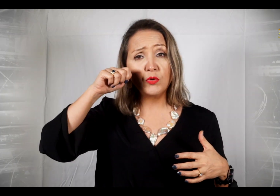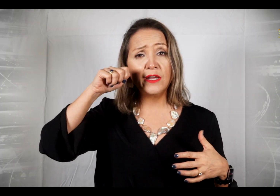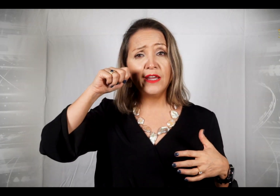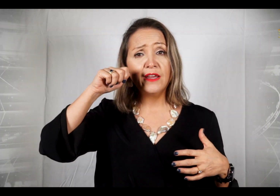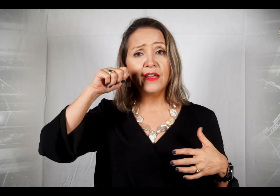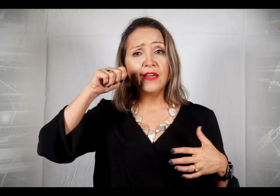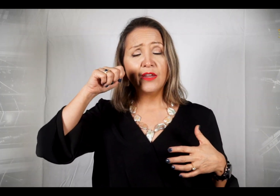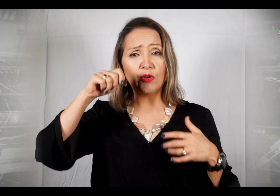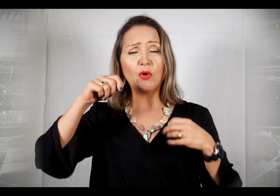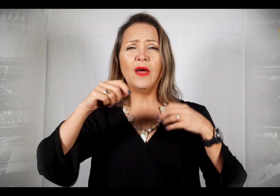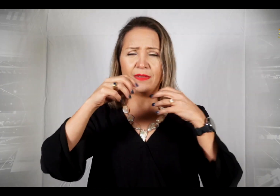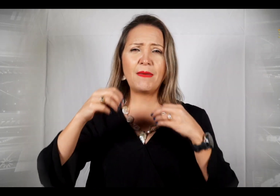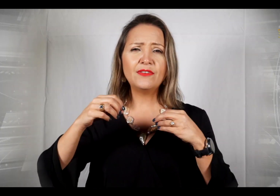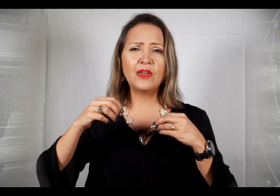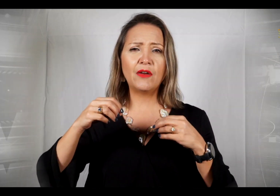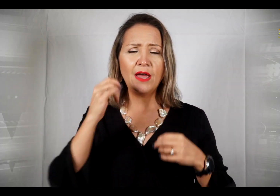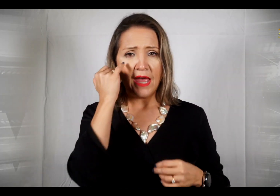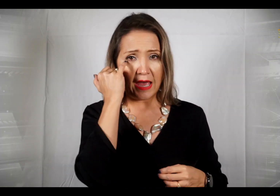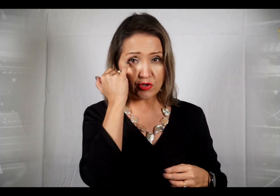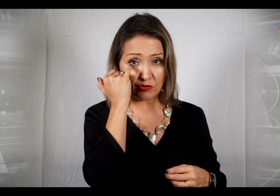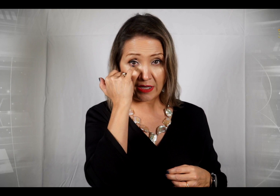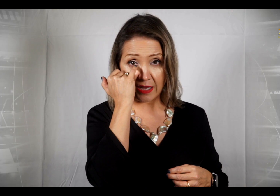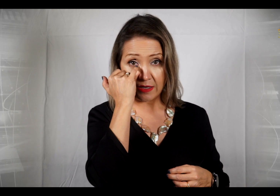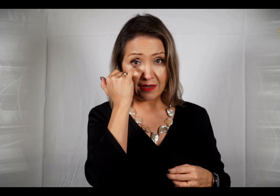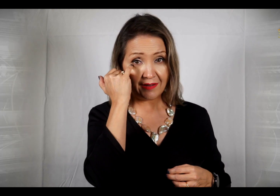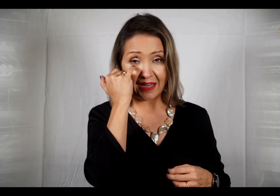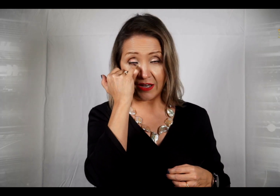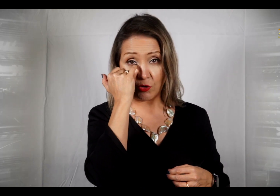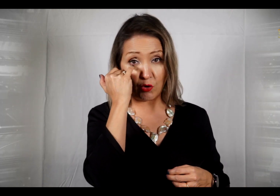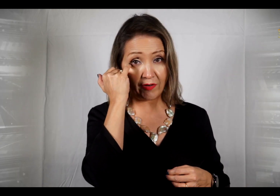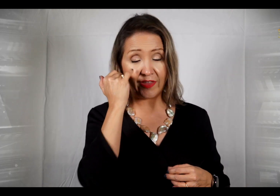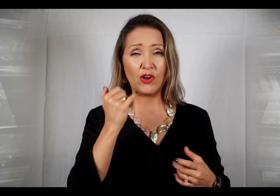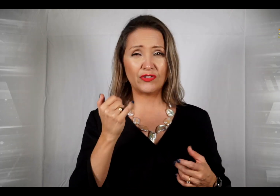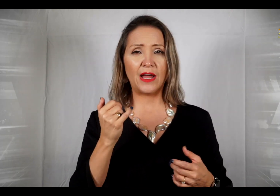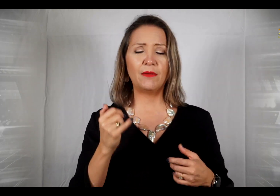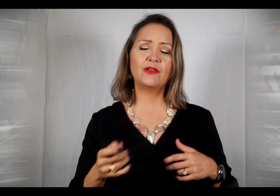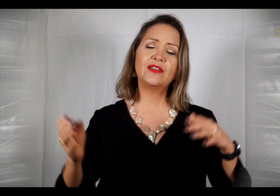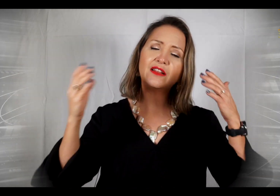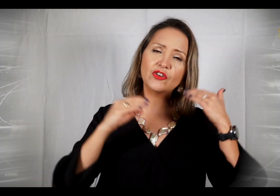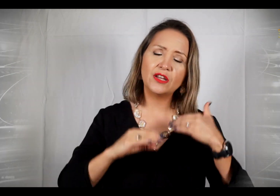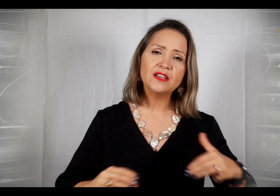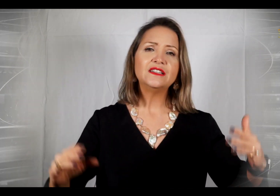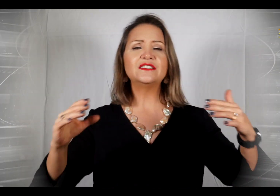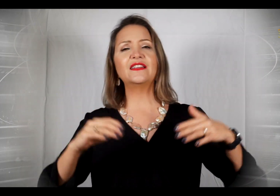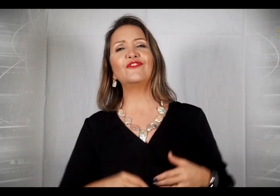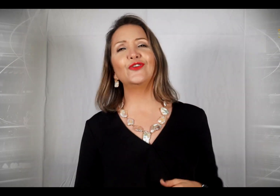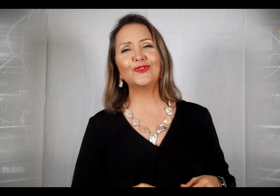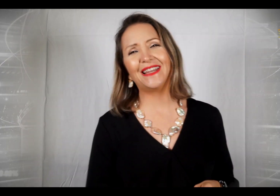spoolie, and the mascara and just get it all over the under eye because then that's gonna take time for you to clean